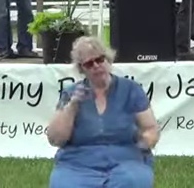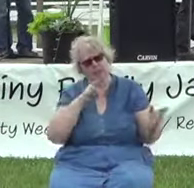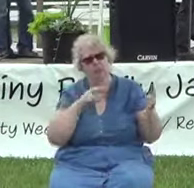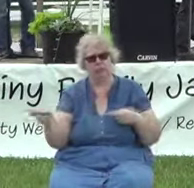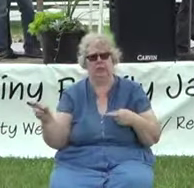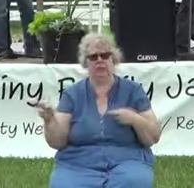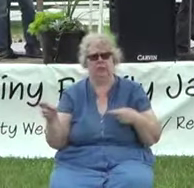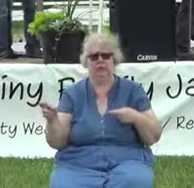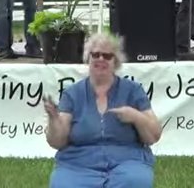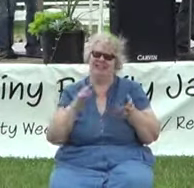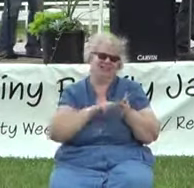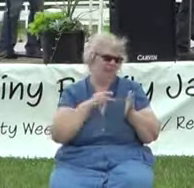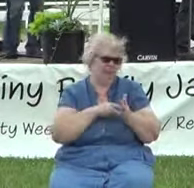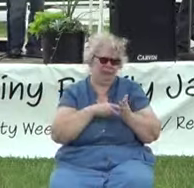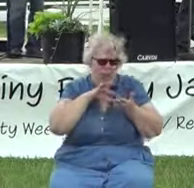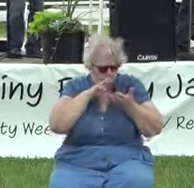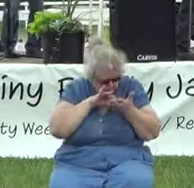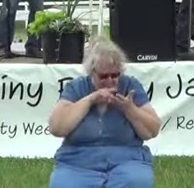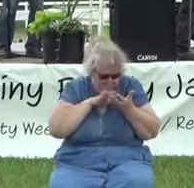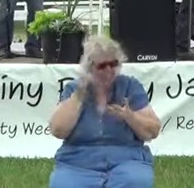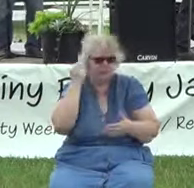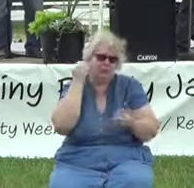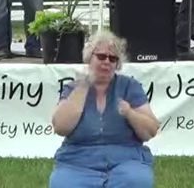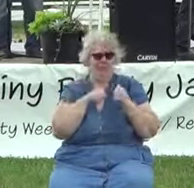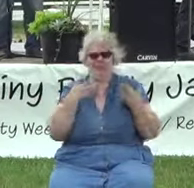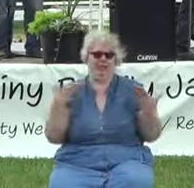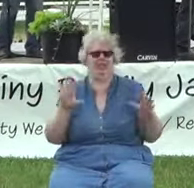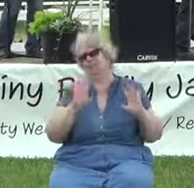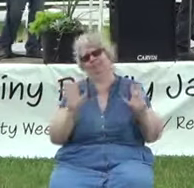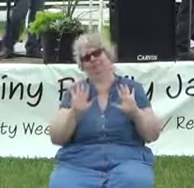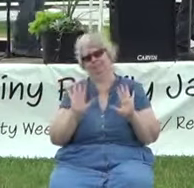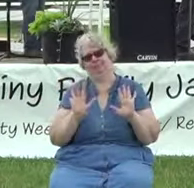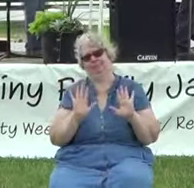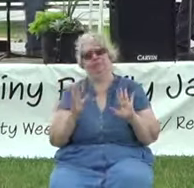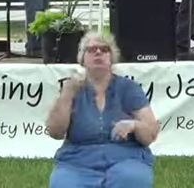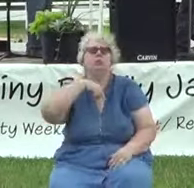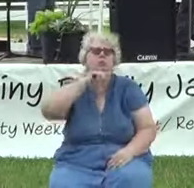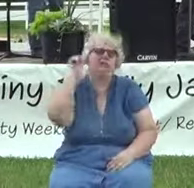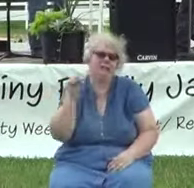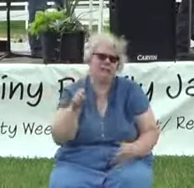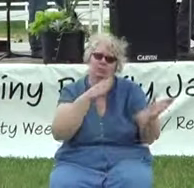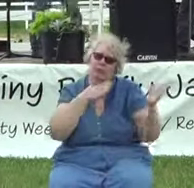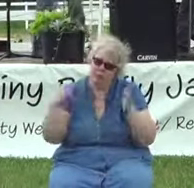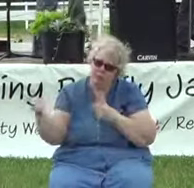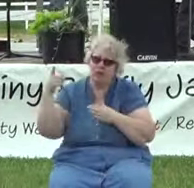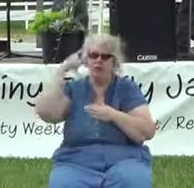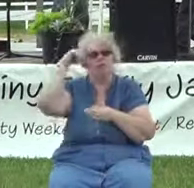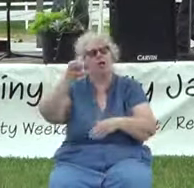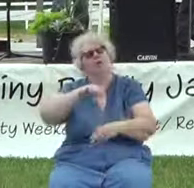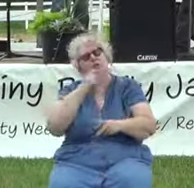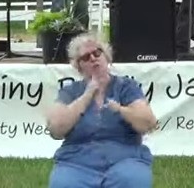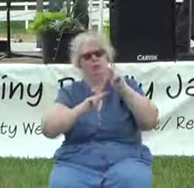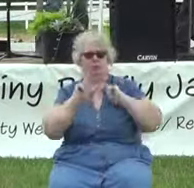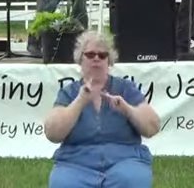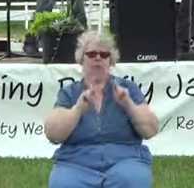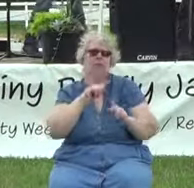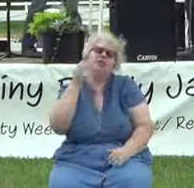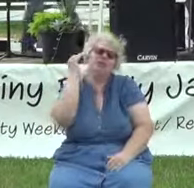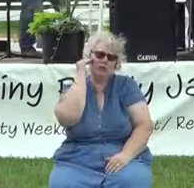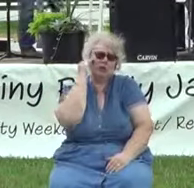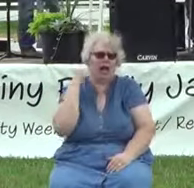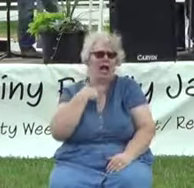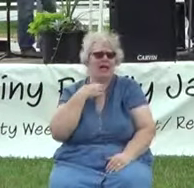we need to be a theologian, but with gentleness and respect, we need to be prepared for others. You know, you guys know I like to tell stories, and I